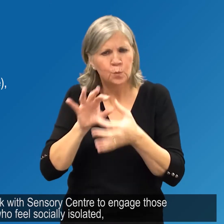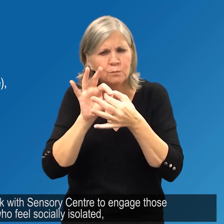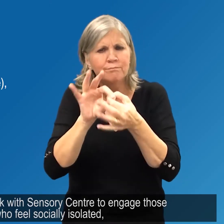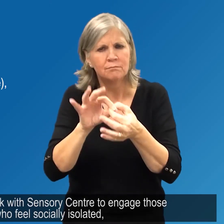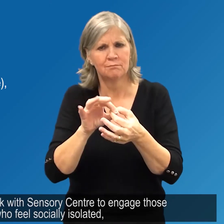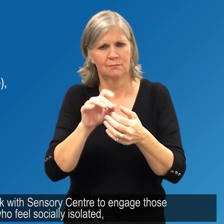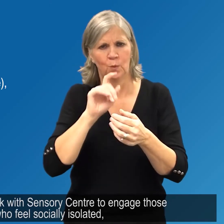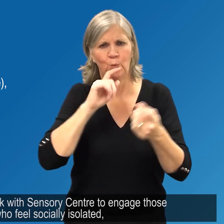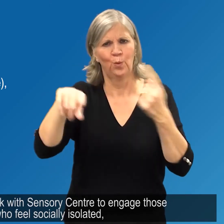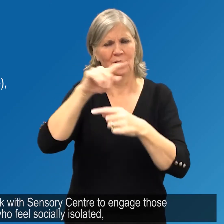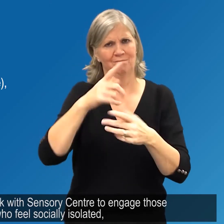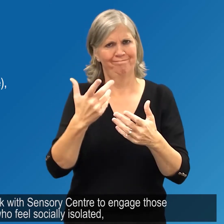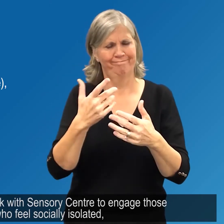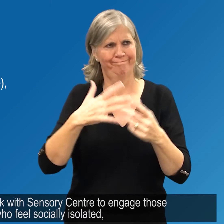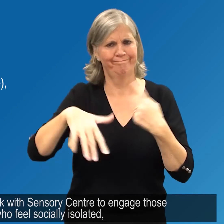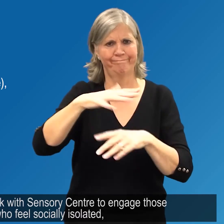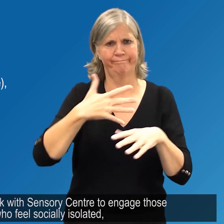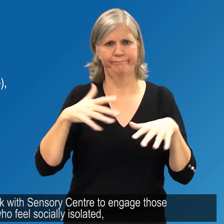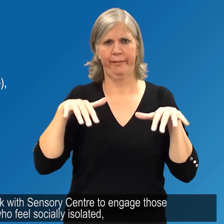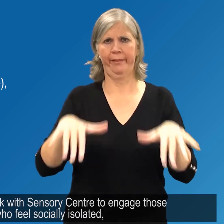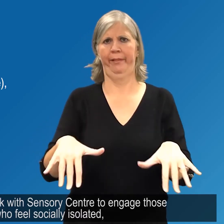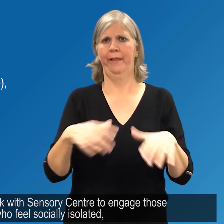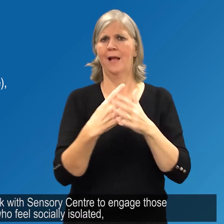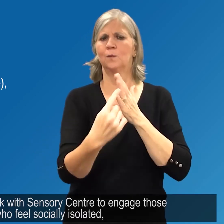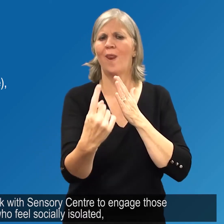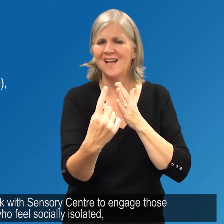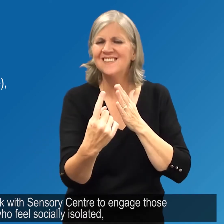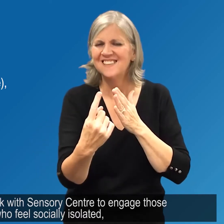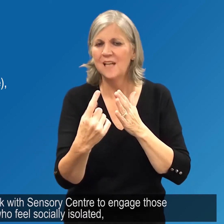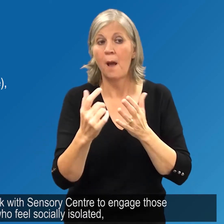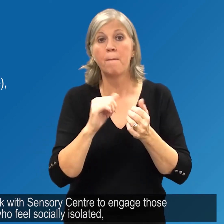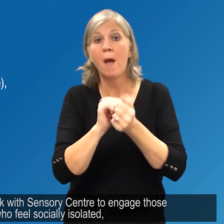Partnership working with Sensory Centre to engage those who feel socially isolated.